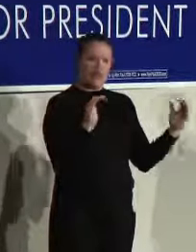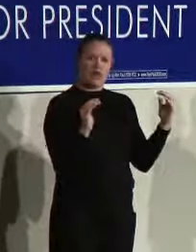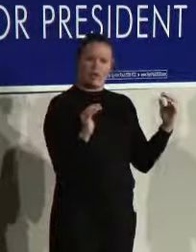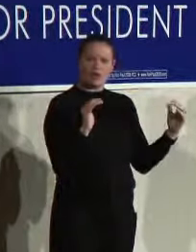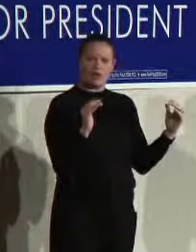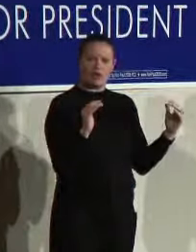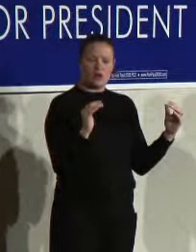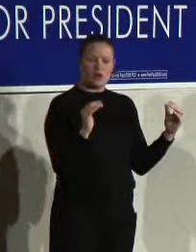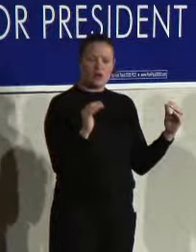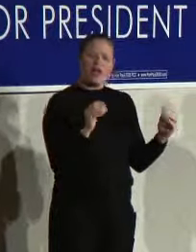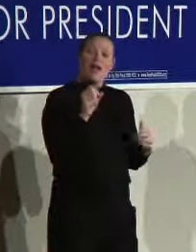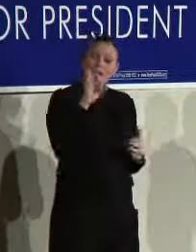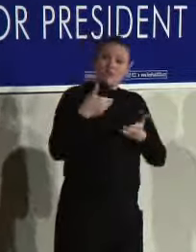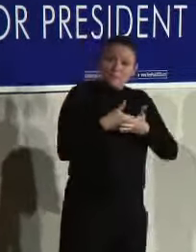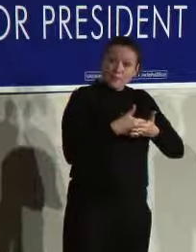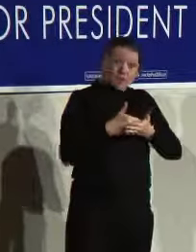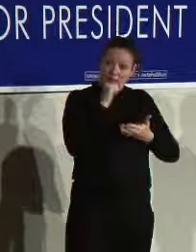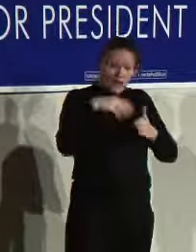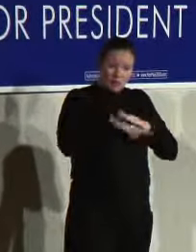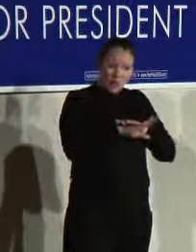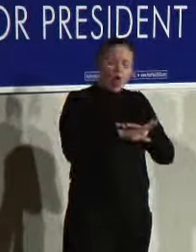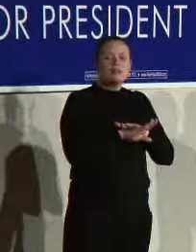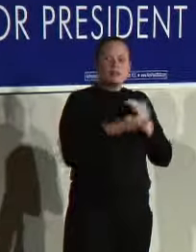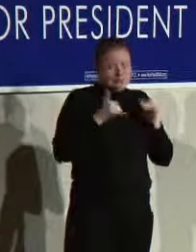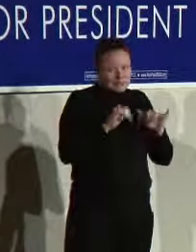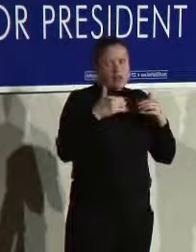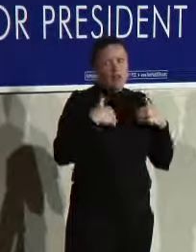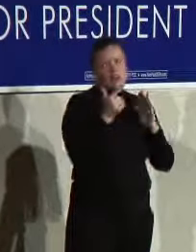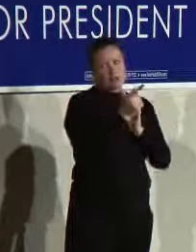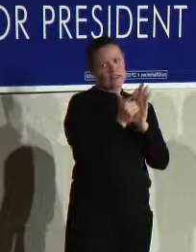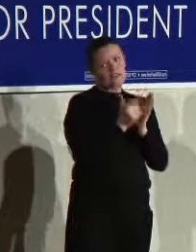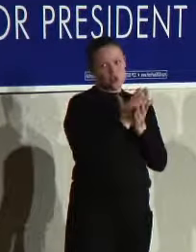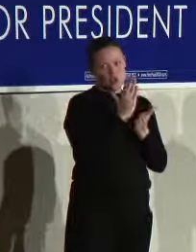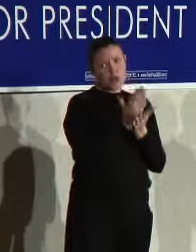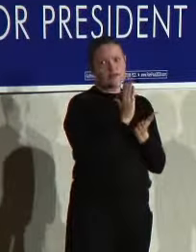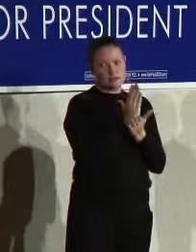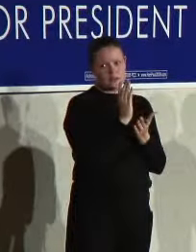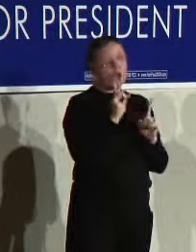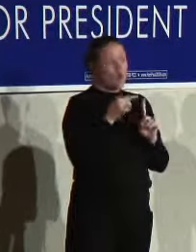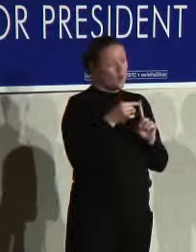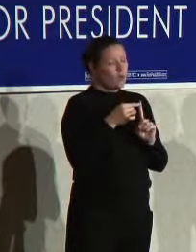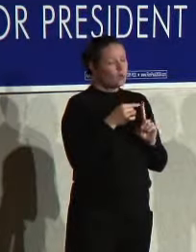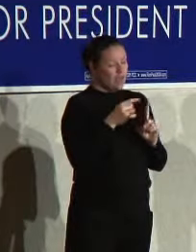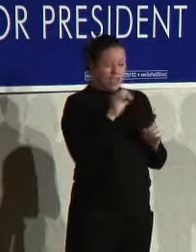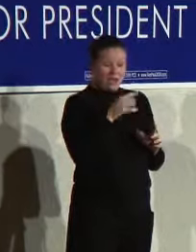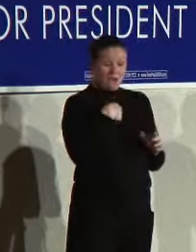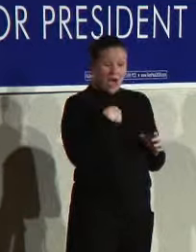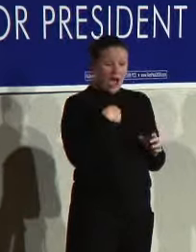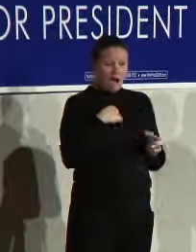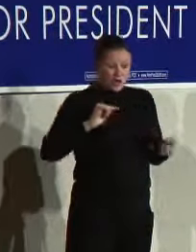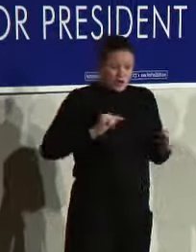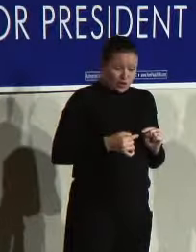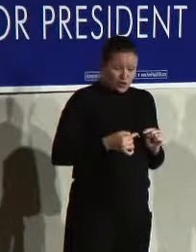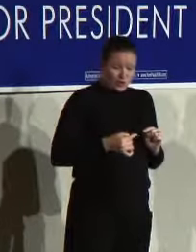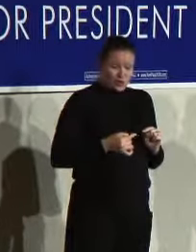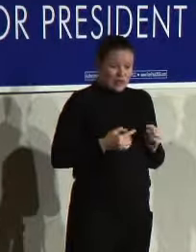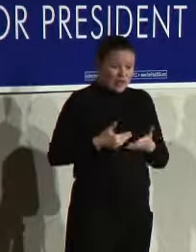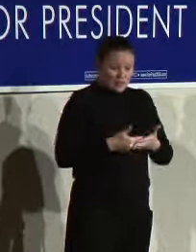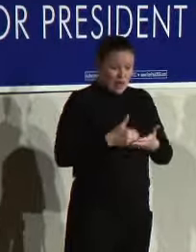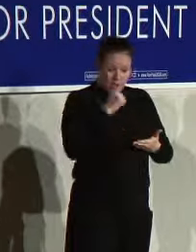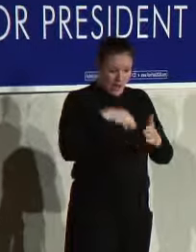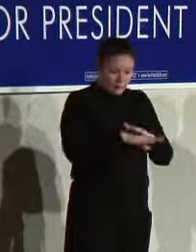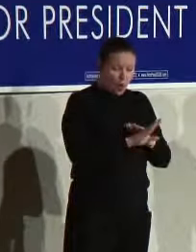And the unborn has legal rights. They get inheritance right at the time of conception. If I do harm to the unborn, I can get sued,